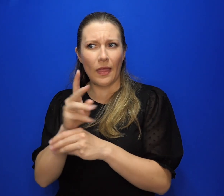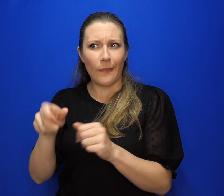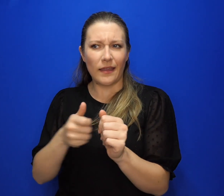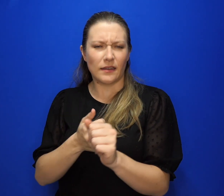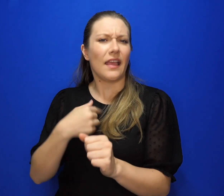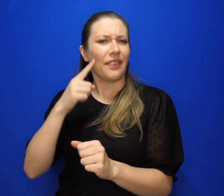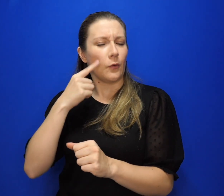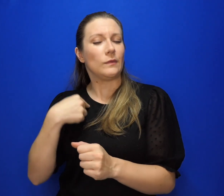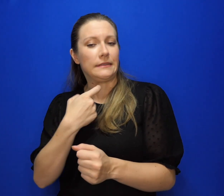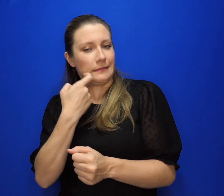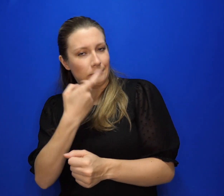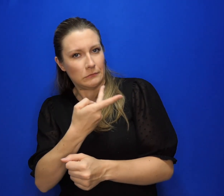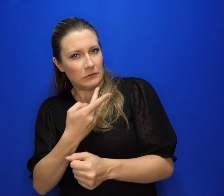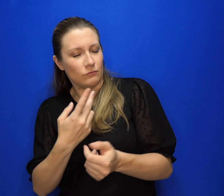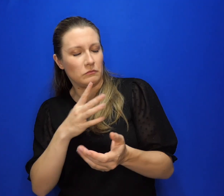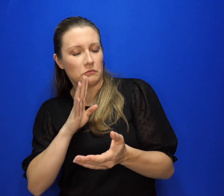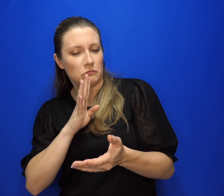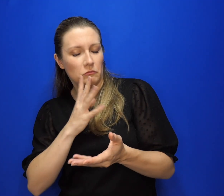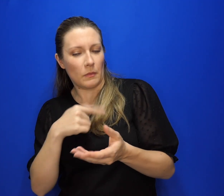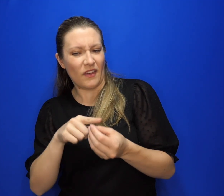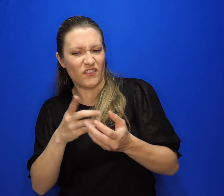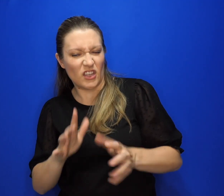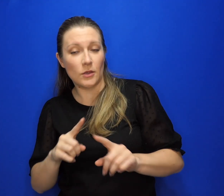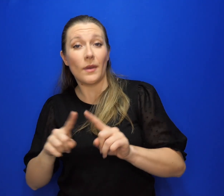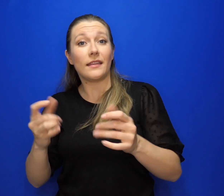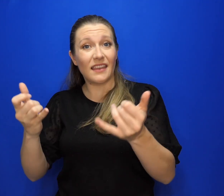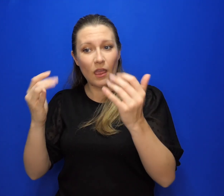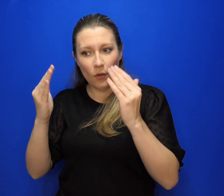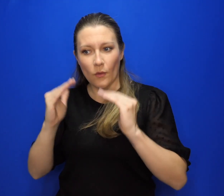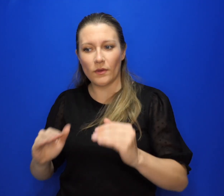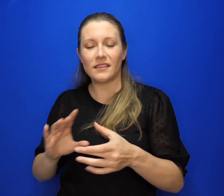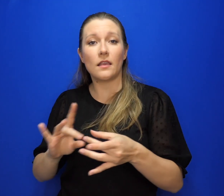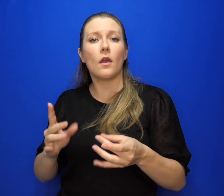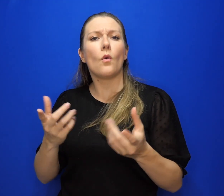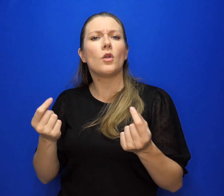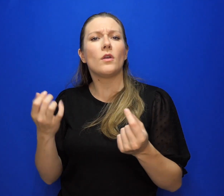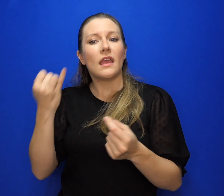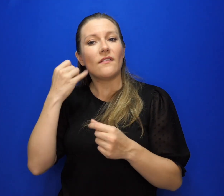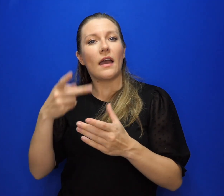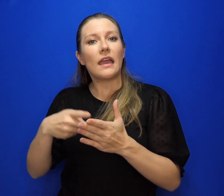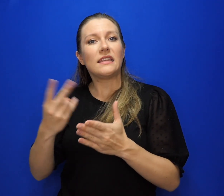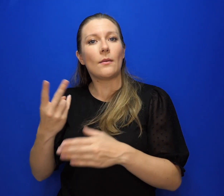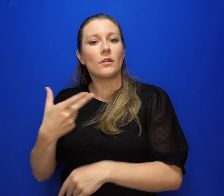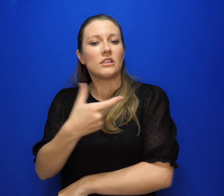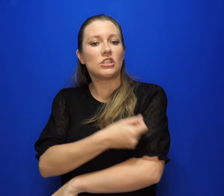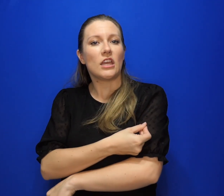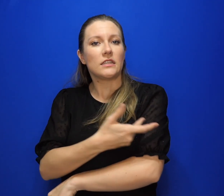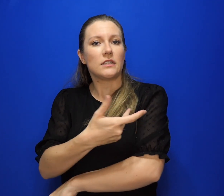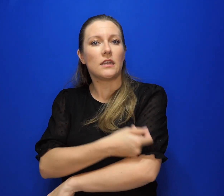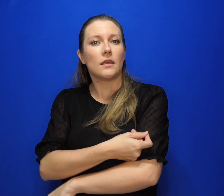behind it? I feel like we've covered all that. What to do if you take a double dose of long acting by